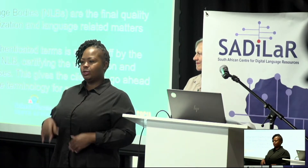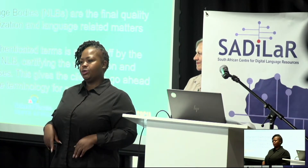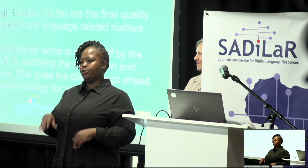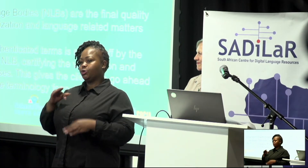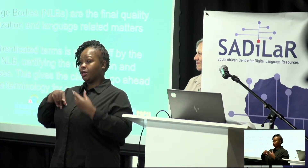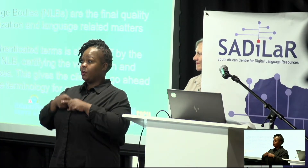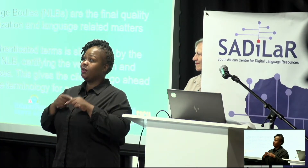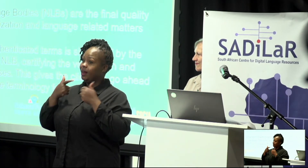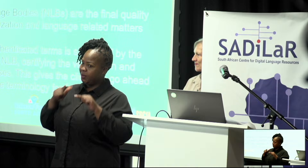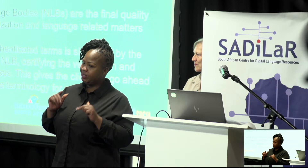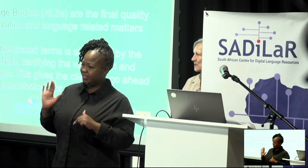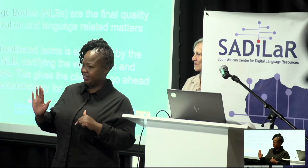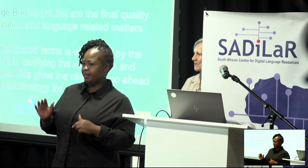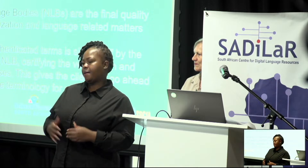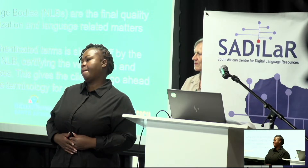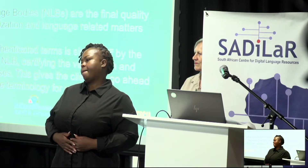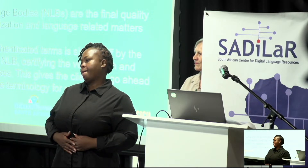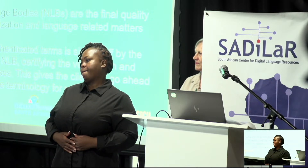about languages.